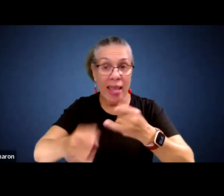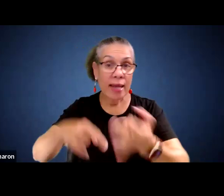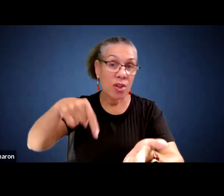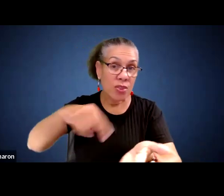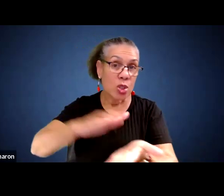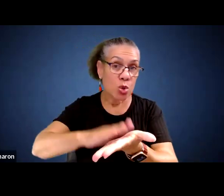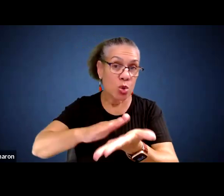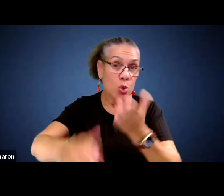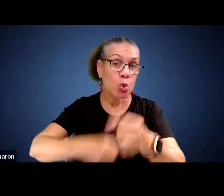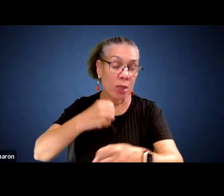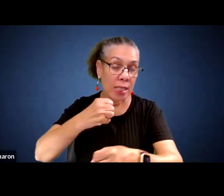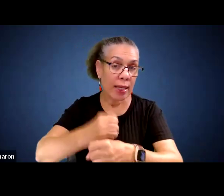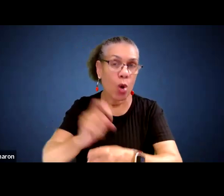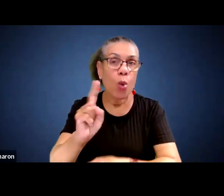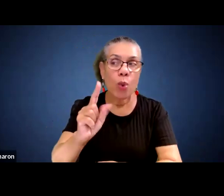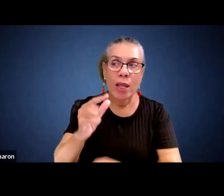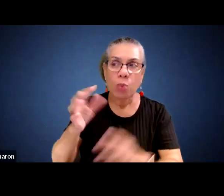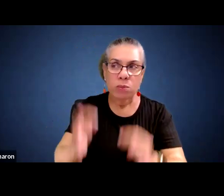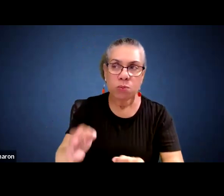Mhm. on where we're going. I feel